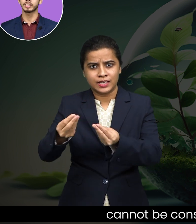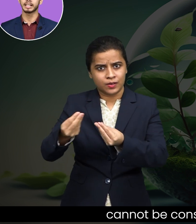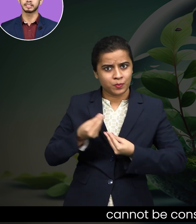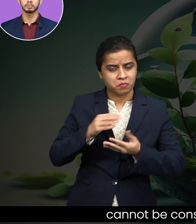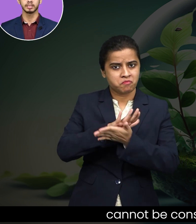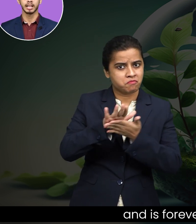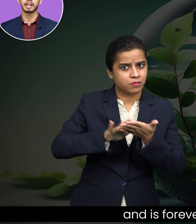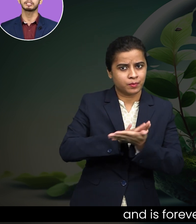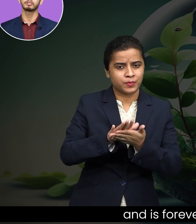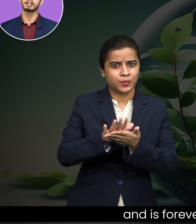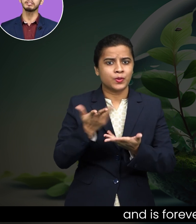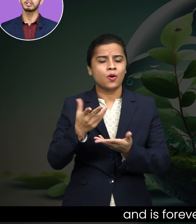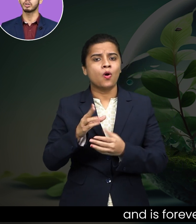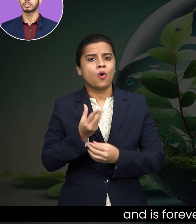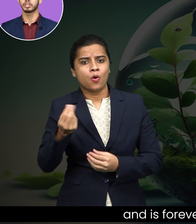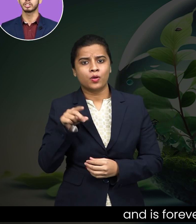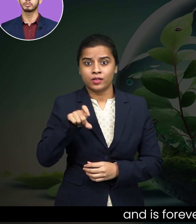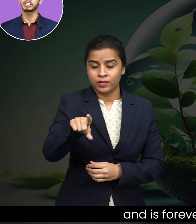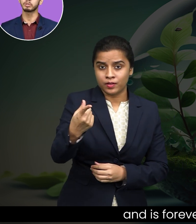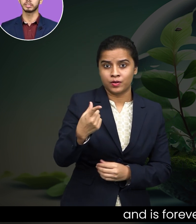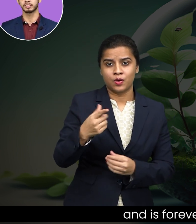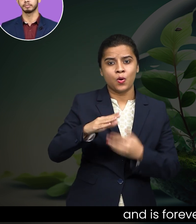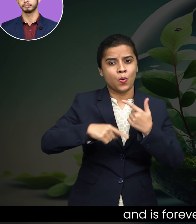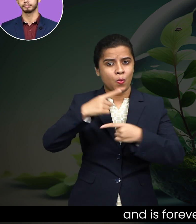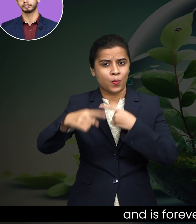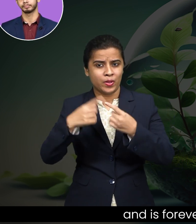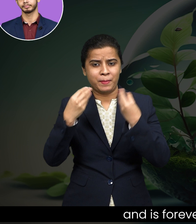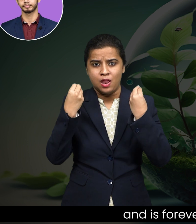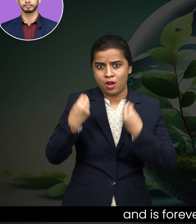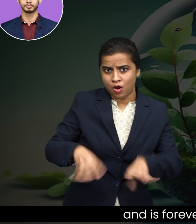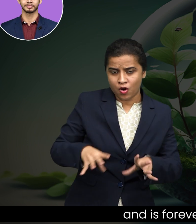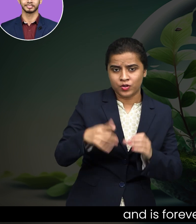other organisms and is forever lost to the ecosystem.